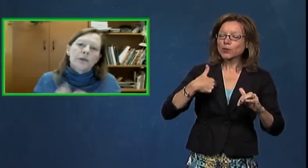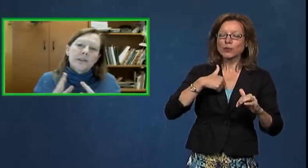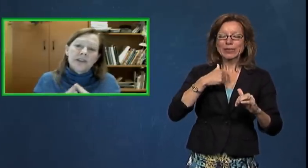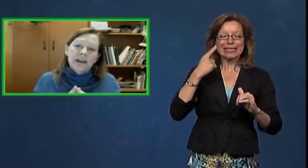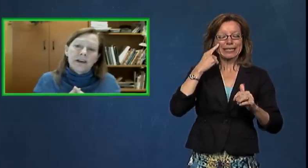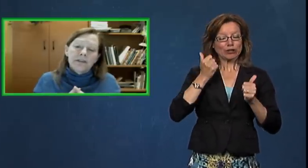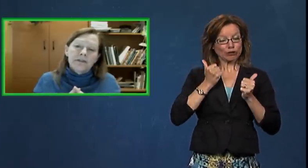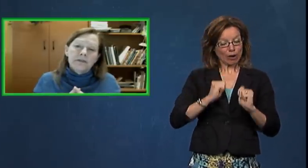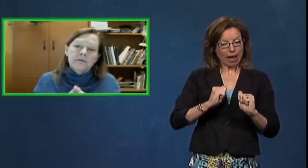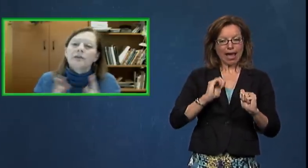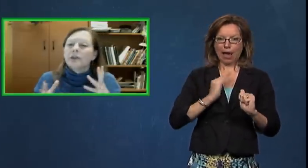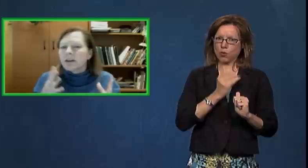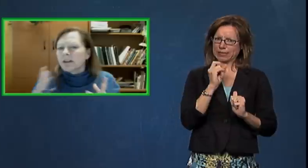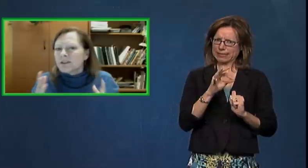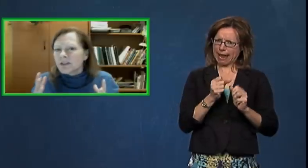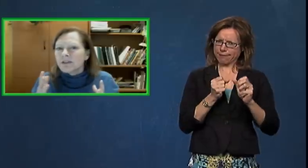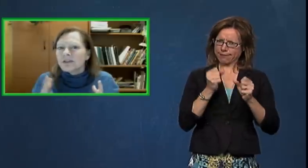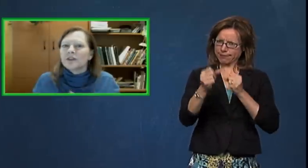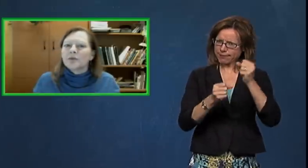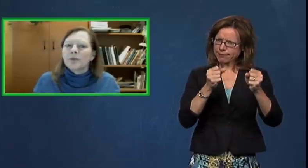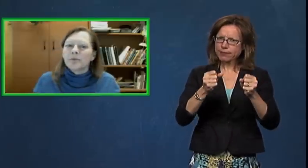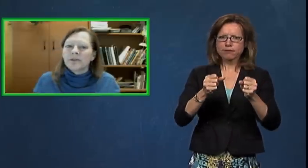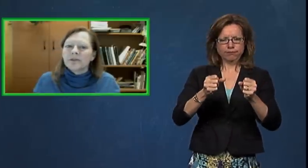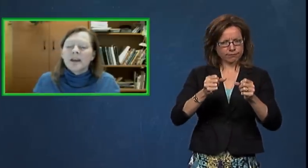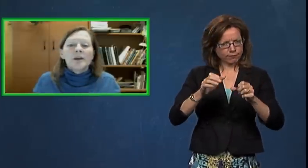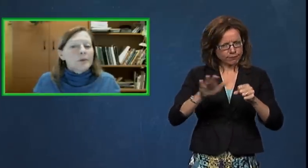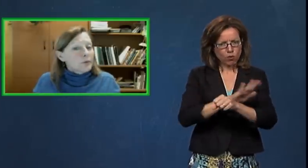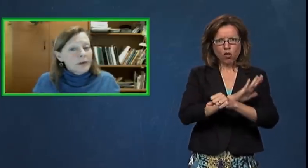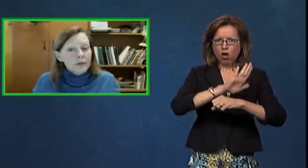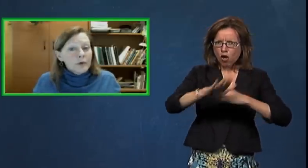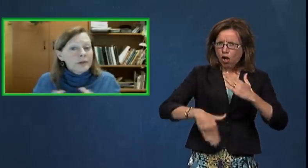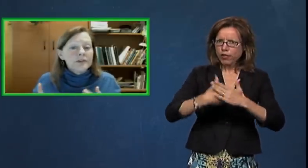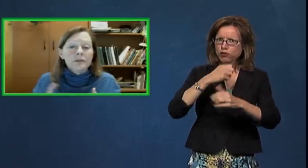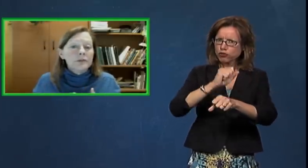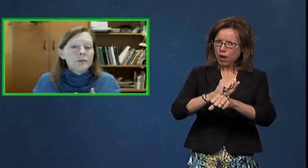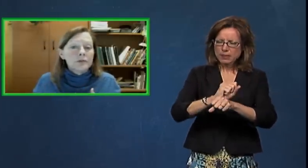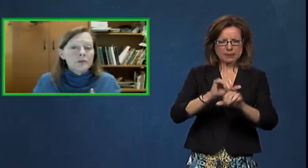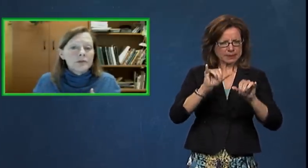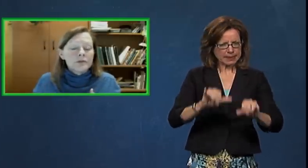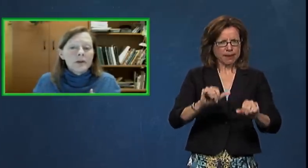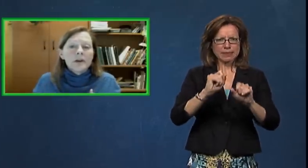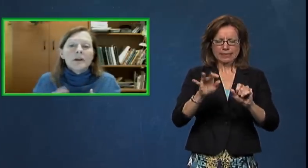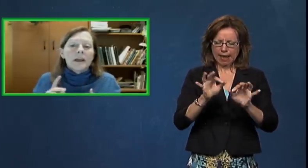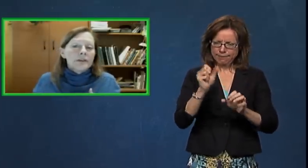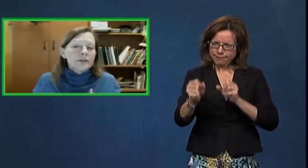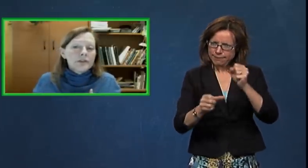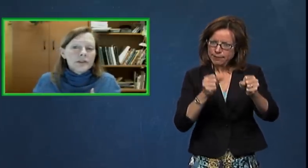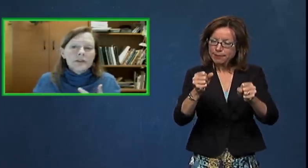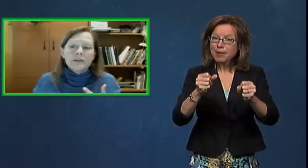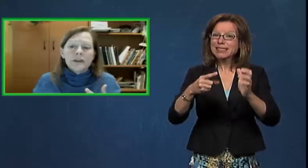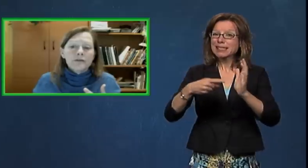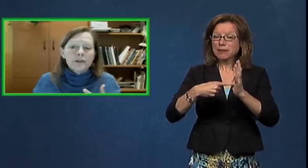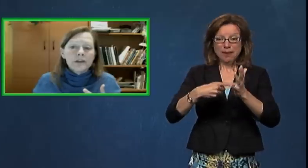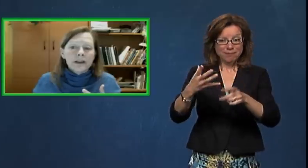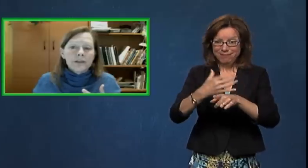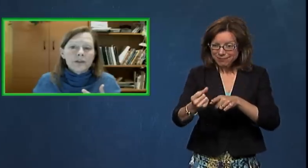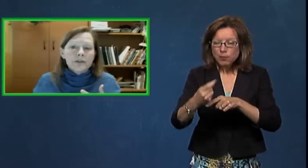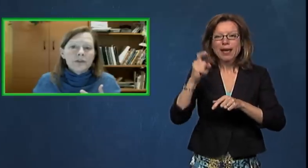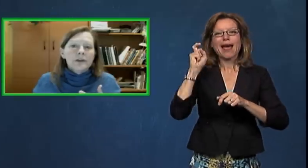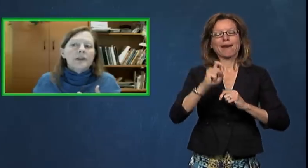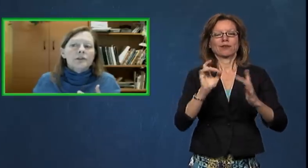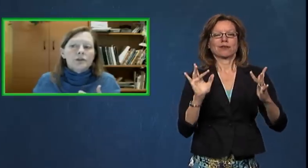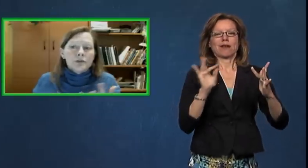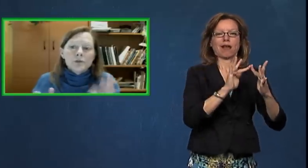needs with staff for a consistencies purpose, but we of course still use agencies and